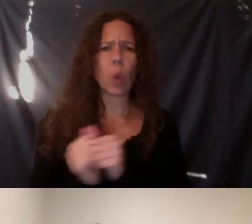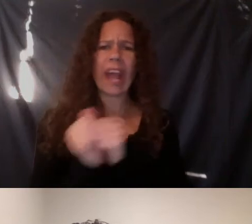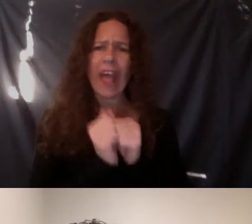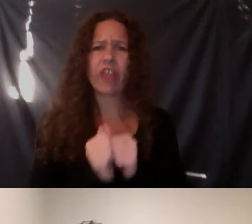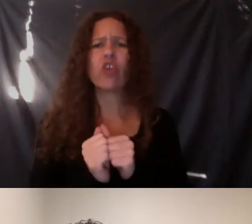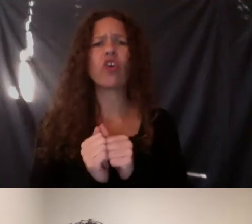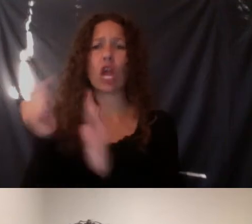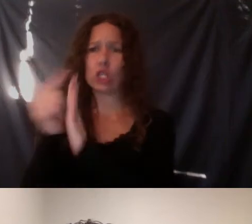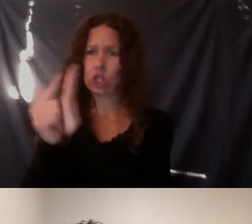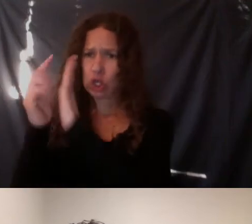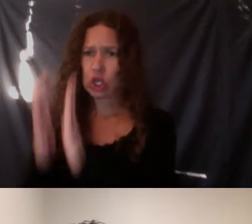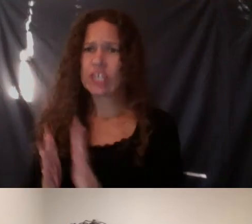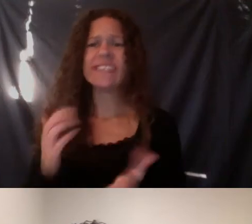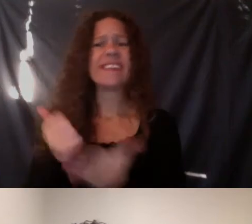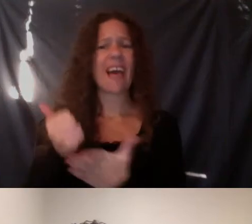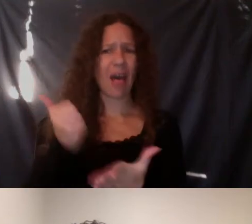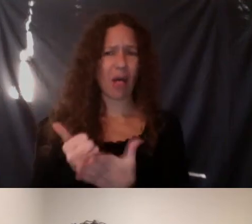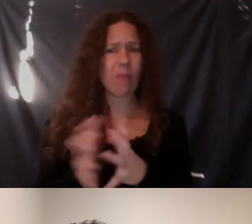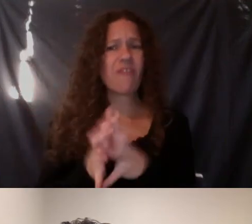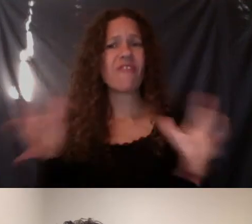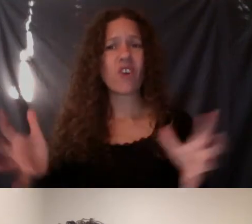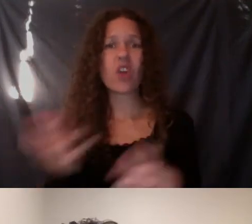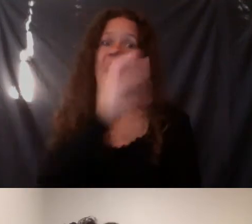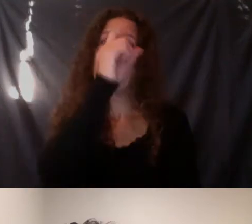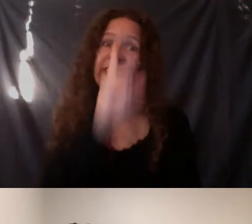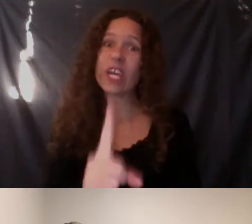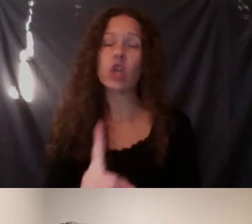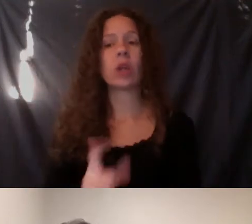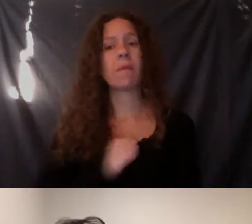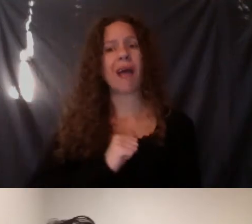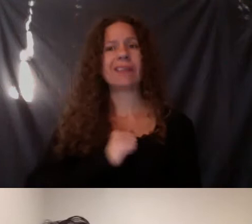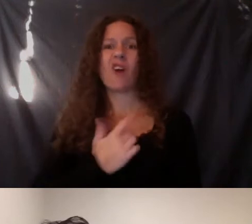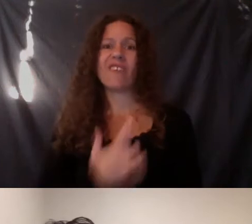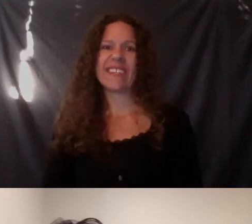very helpful. And we literally, I normally do